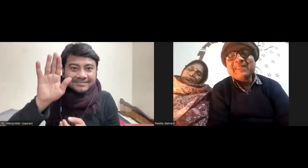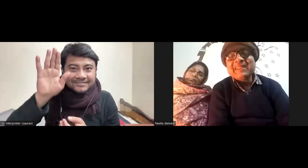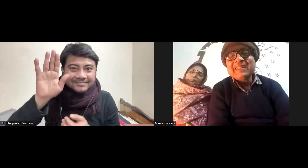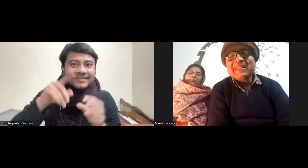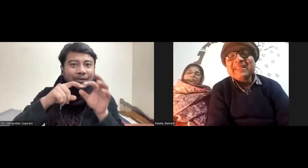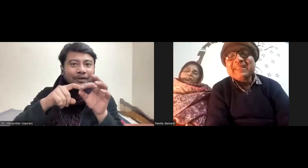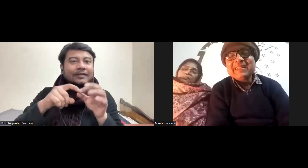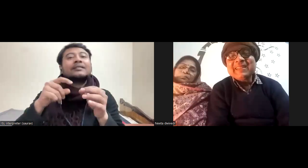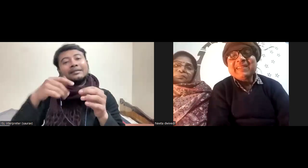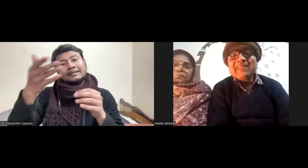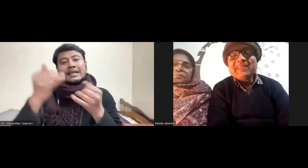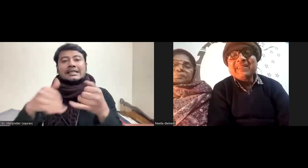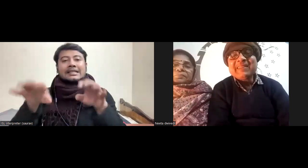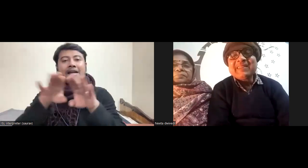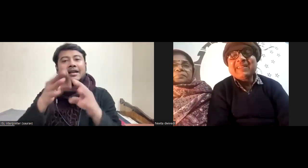up on the Sunday class.